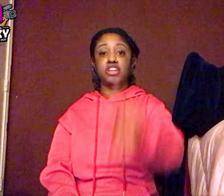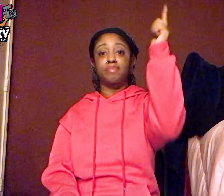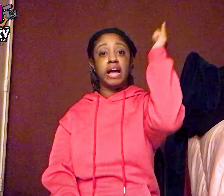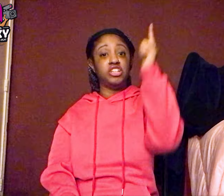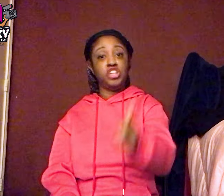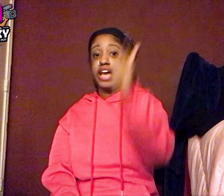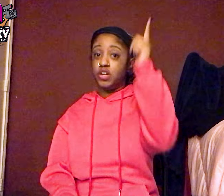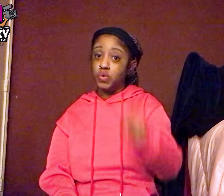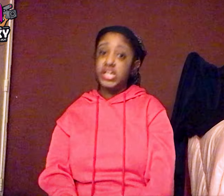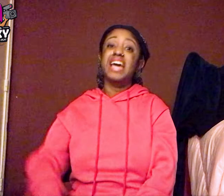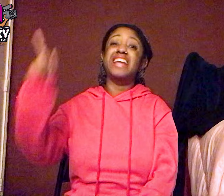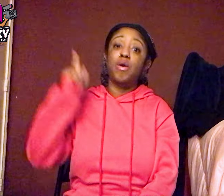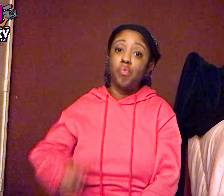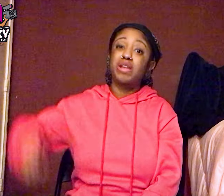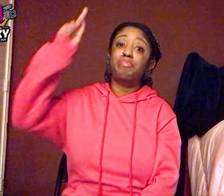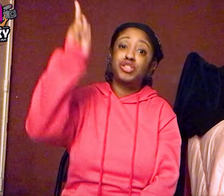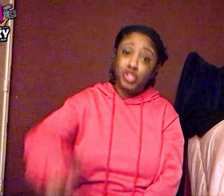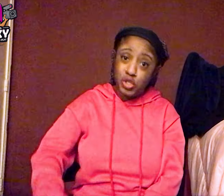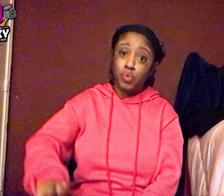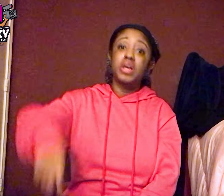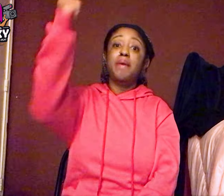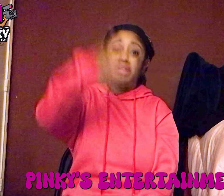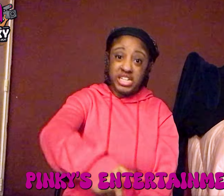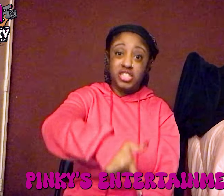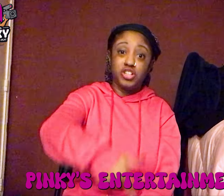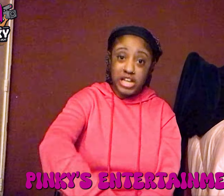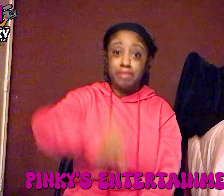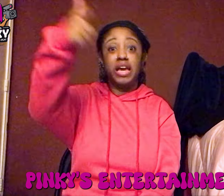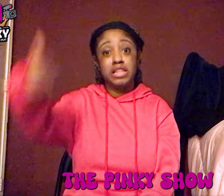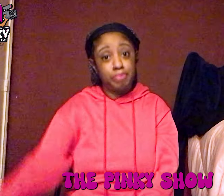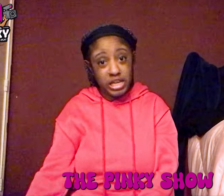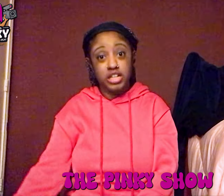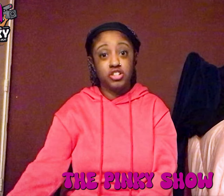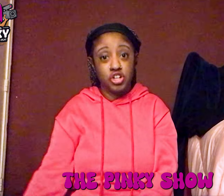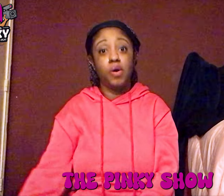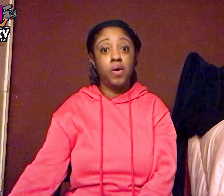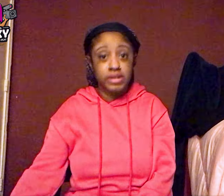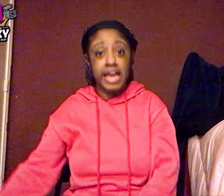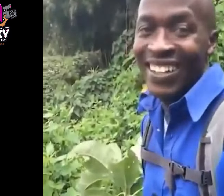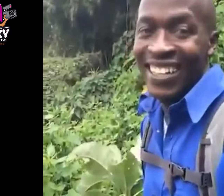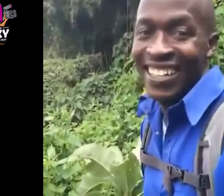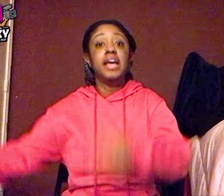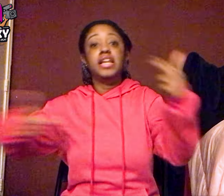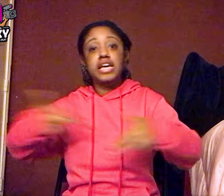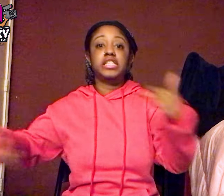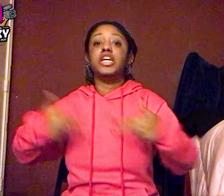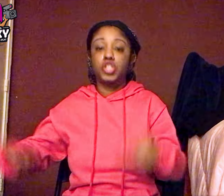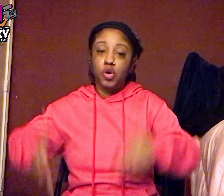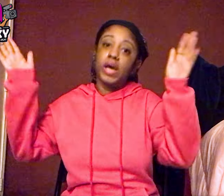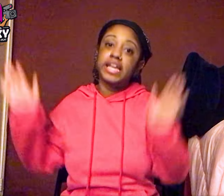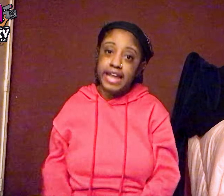my channels. Not one, but two. Pinky's Entertainment and The Pinky Show, okay? Let's get into it.